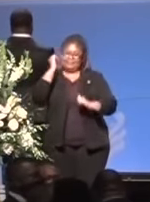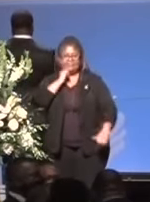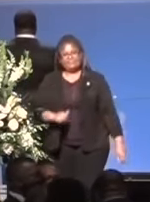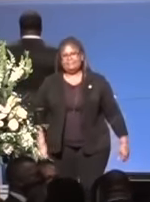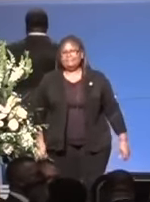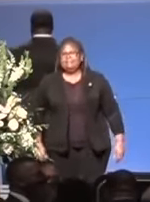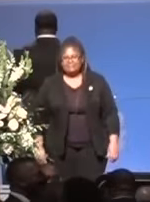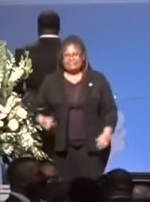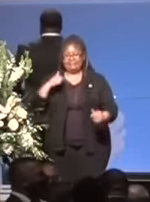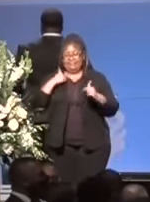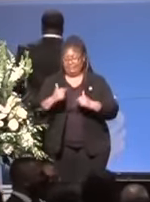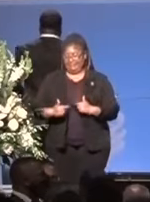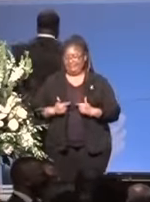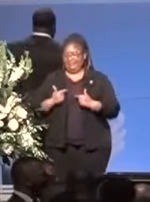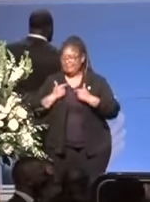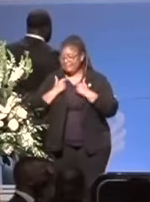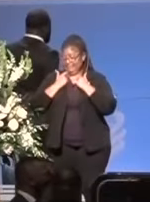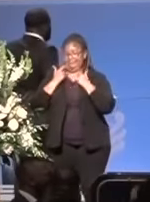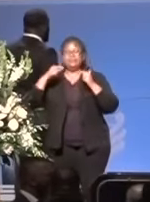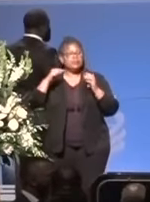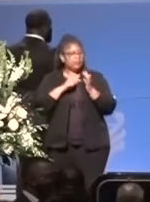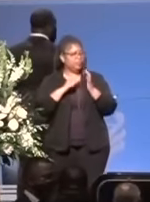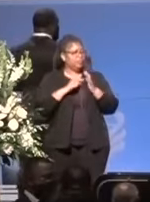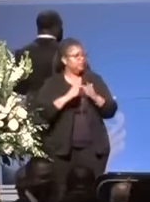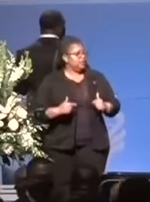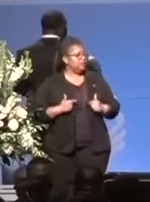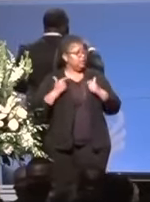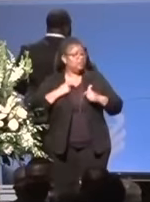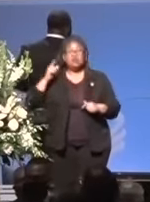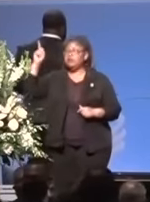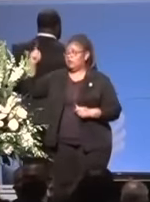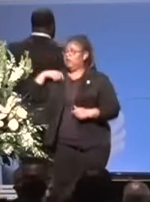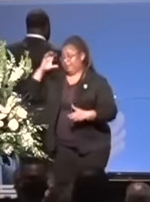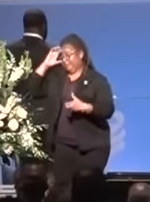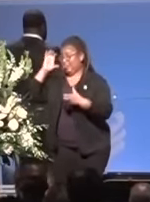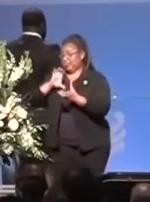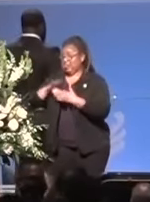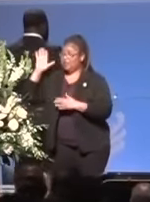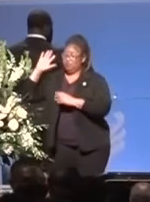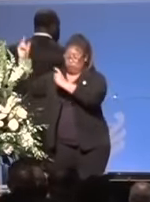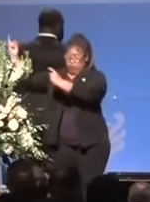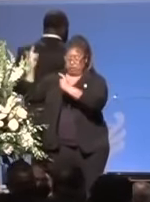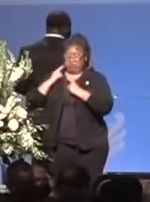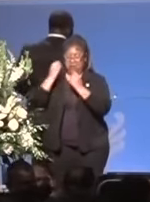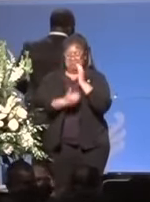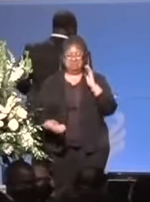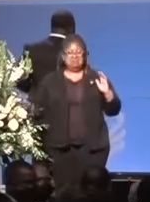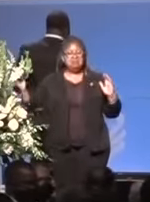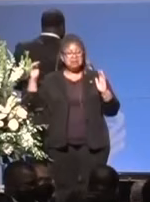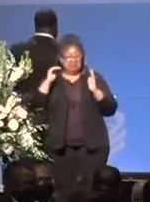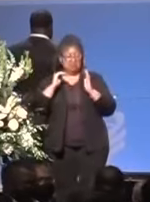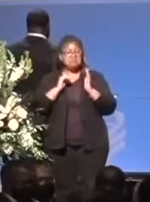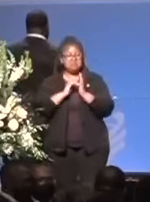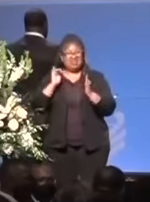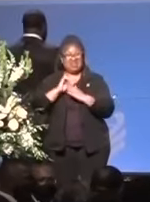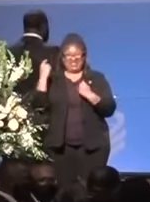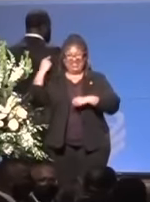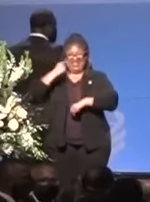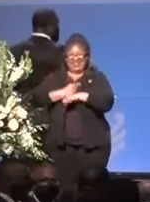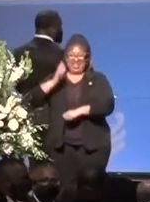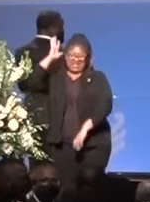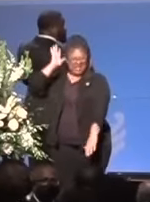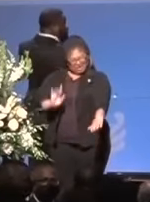Like a thief in the night. Like a thief in the night, he shall return on me. And that's the day you come. Am